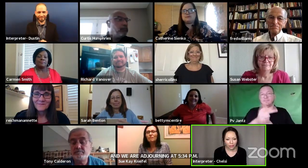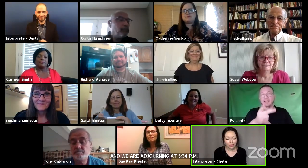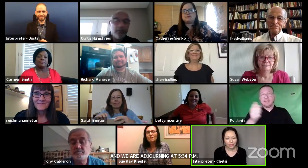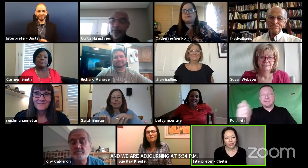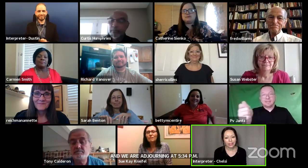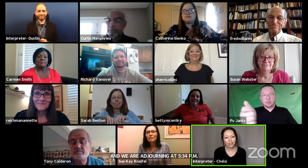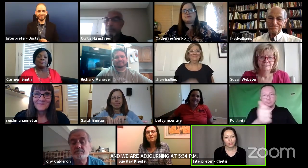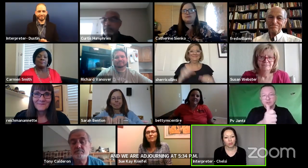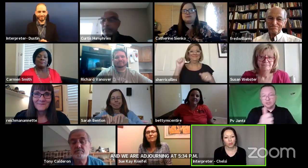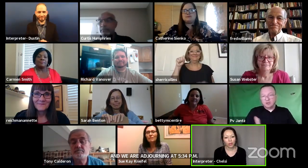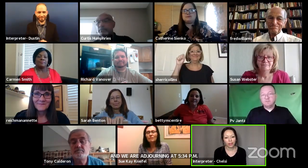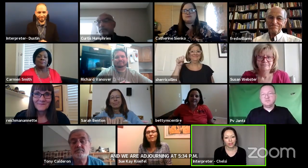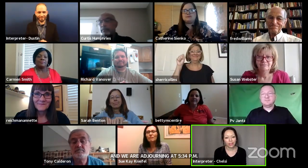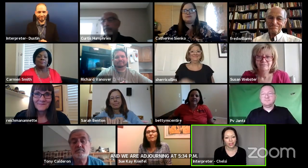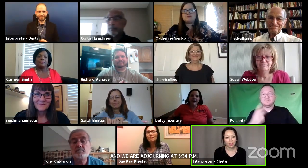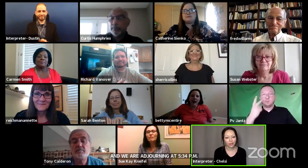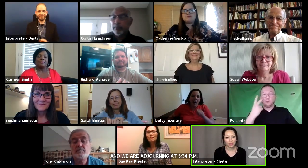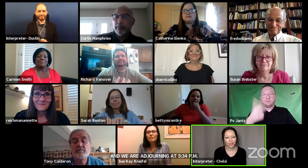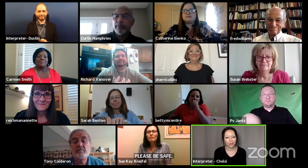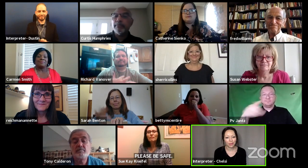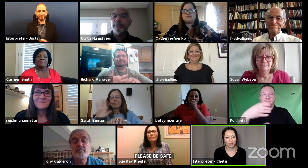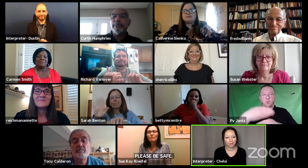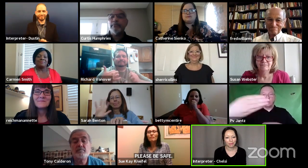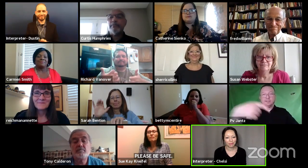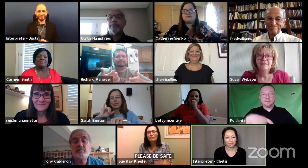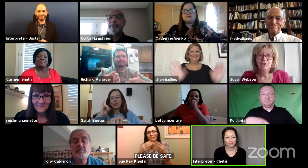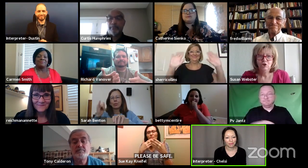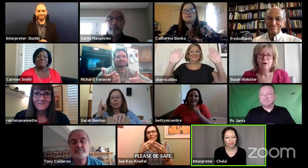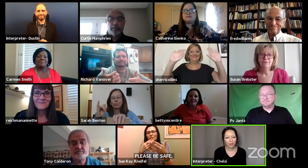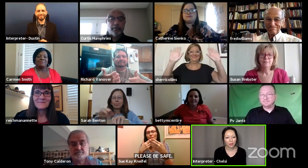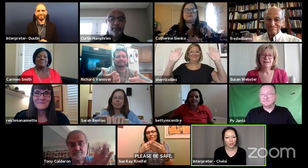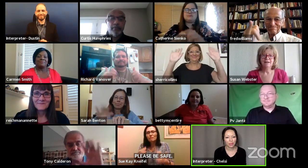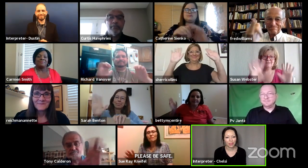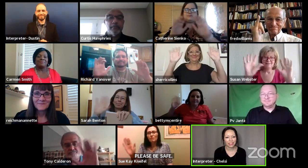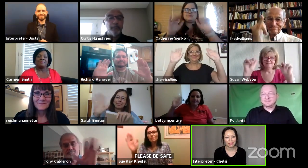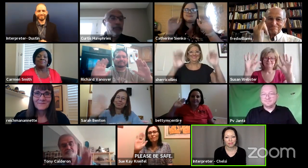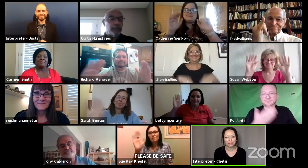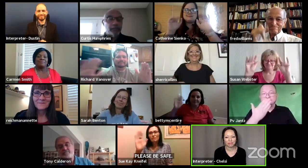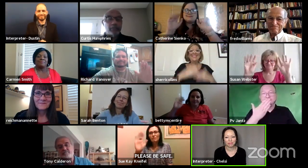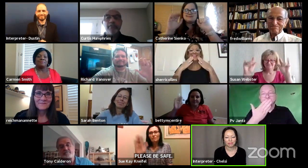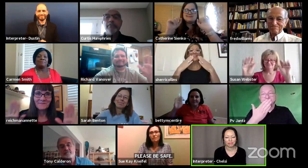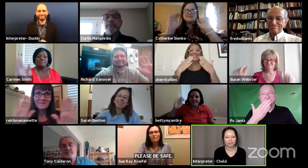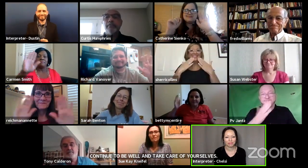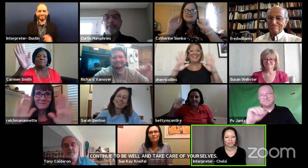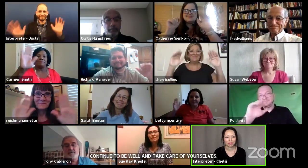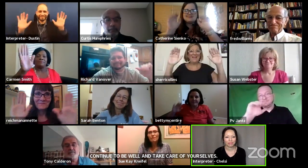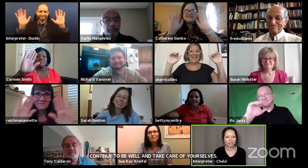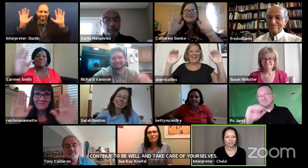safe, continue to be well, and take care of yourselves. We'll see you next time.